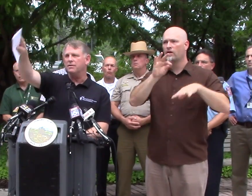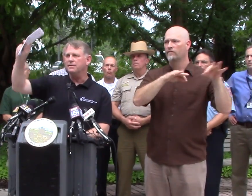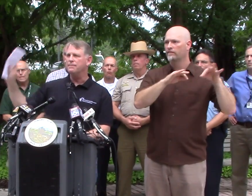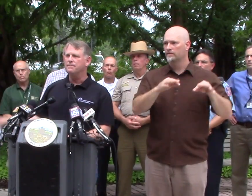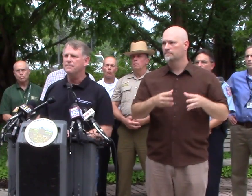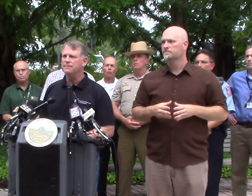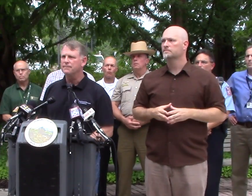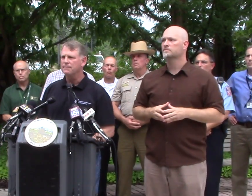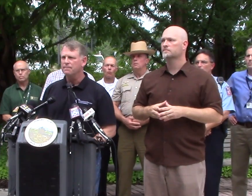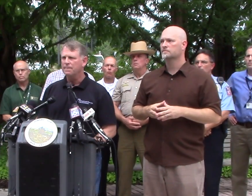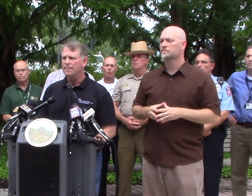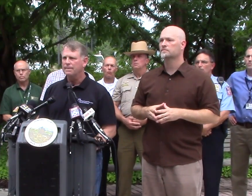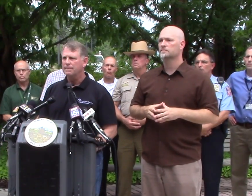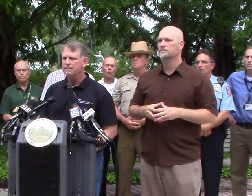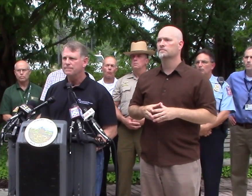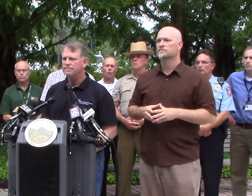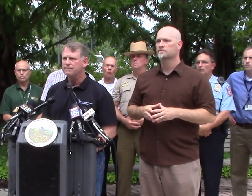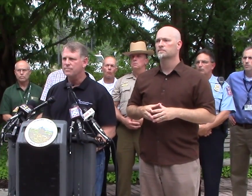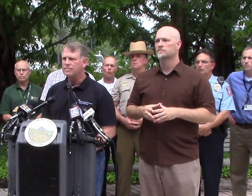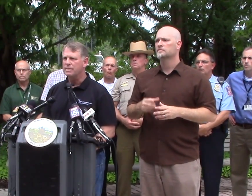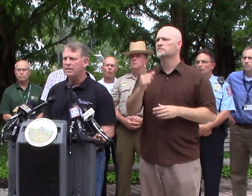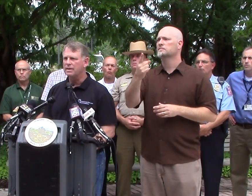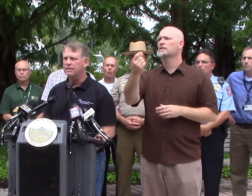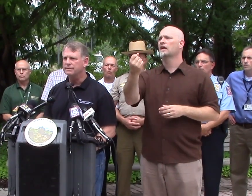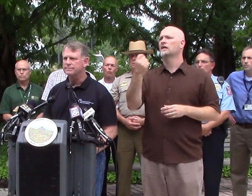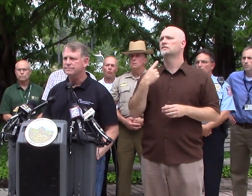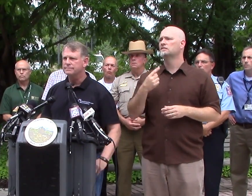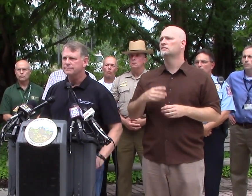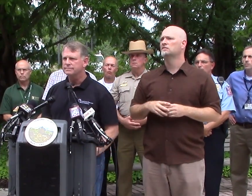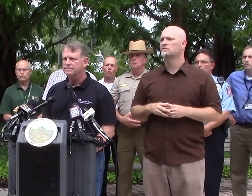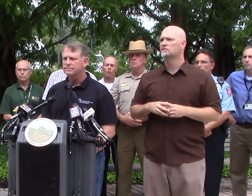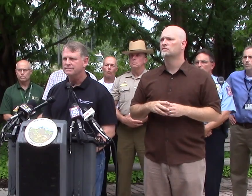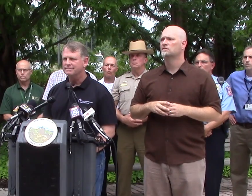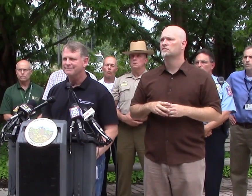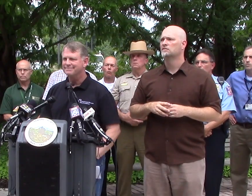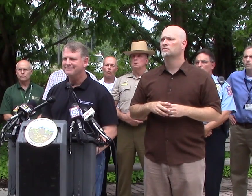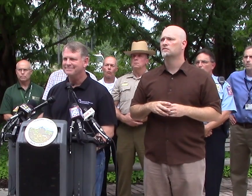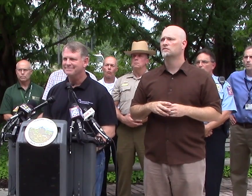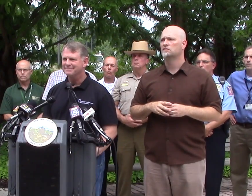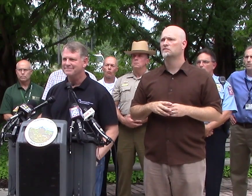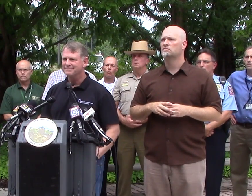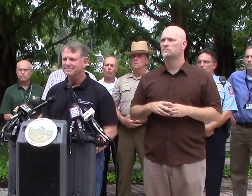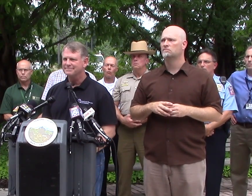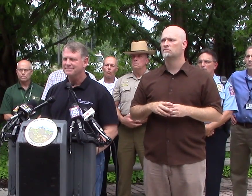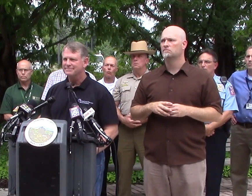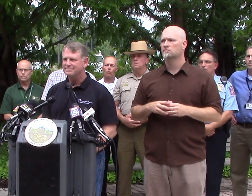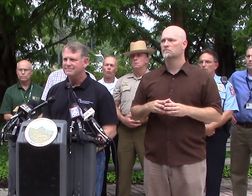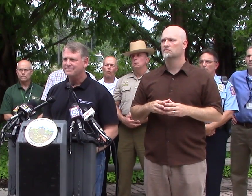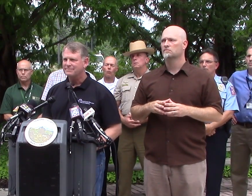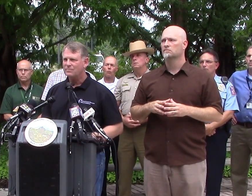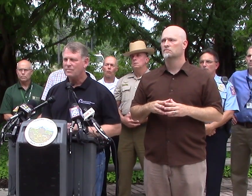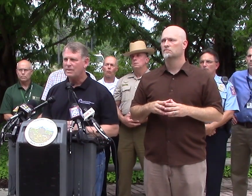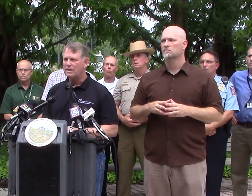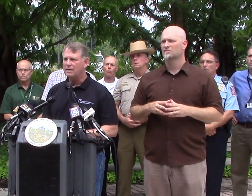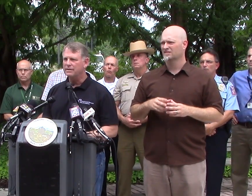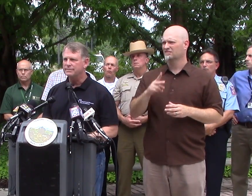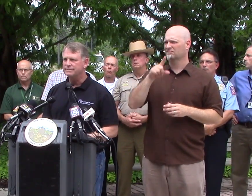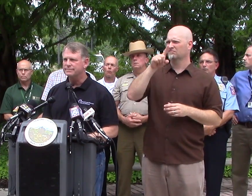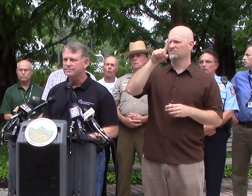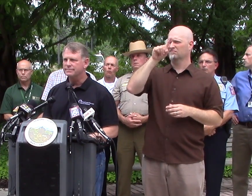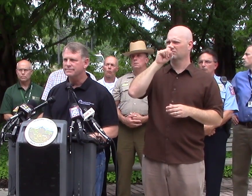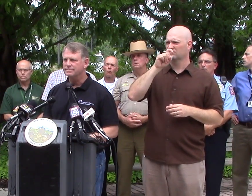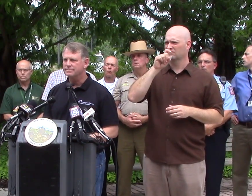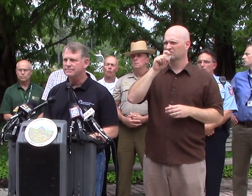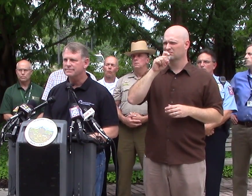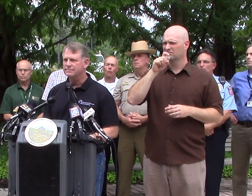right back here. Yeah. Mr. Kittleman, for those of us who've lived here a long time, it's usually the Patapsco that rises up Main Street and floods these stores. Why